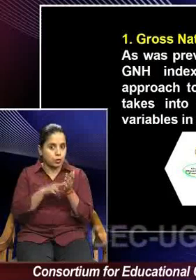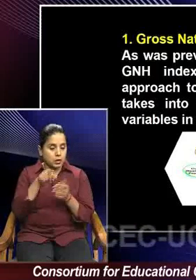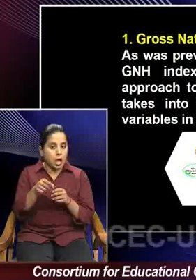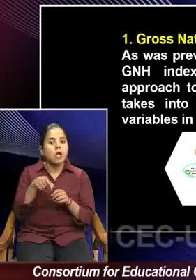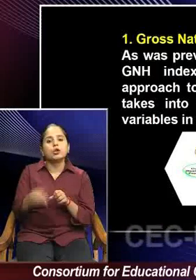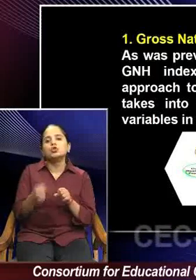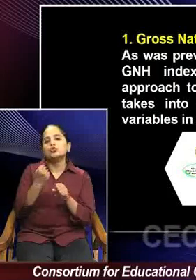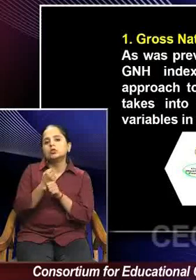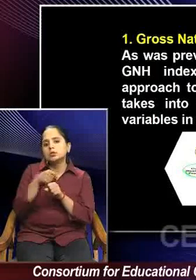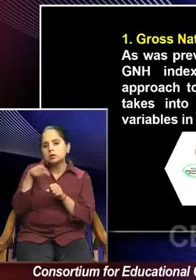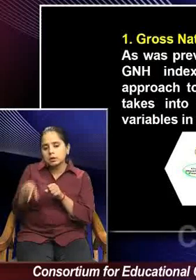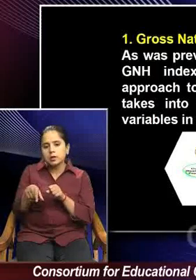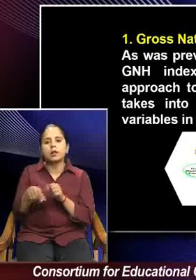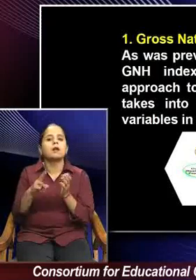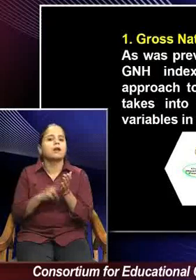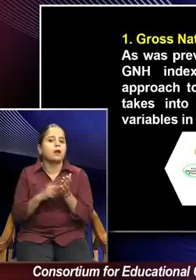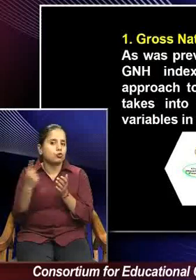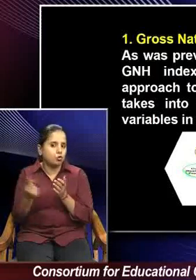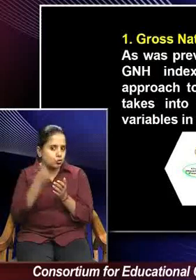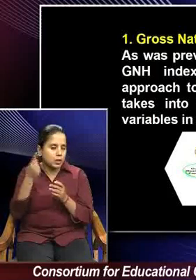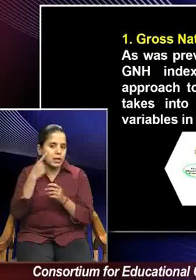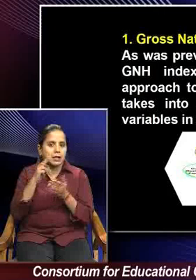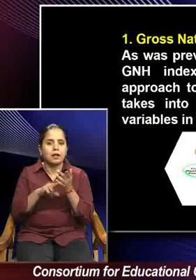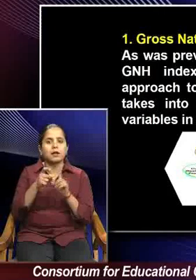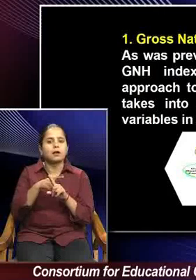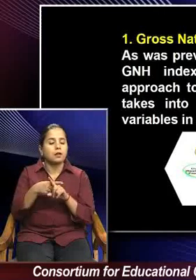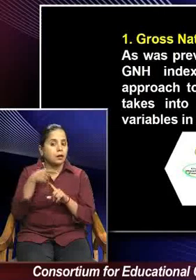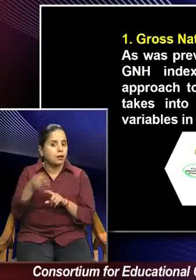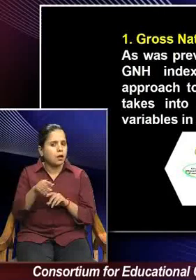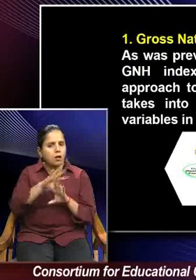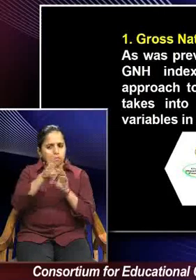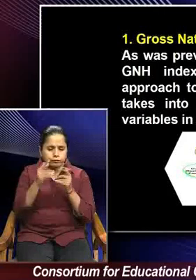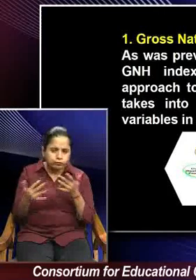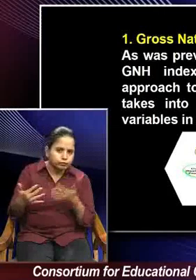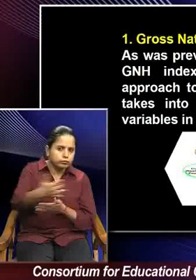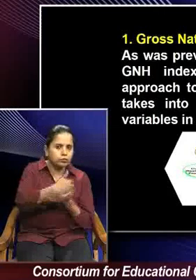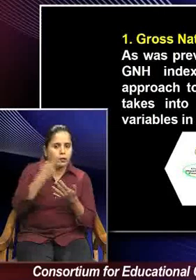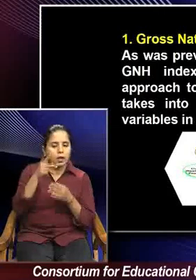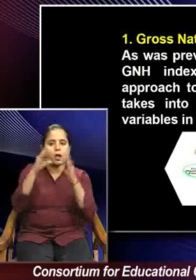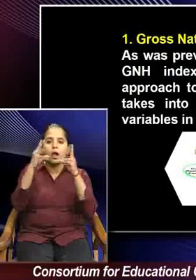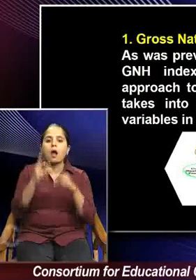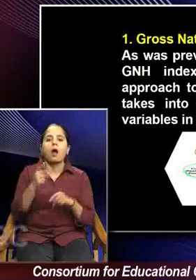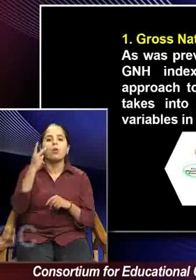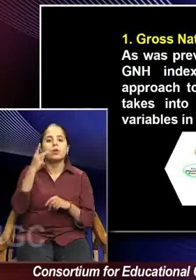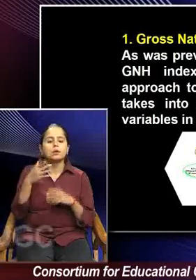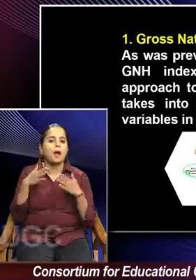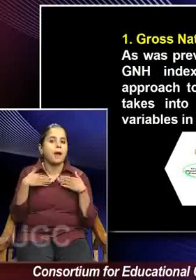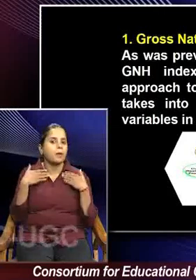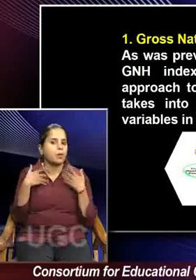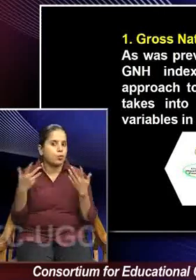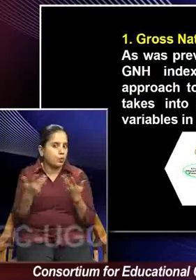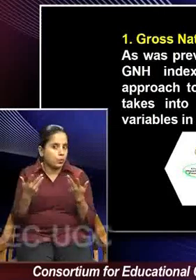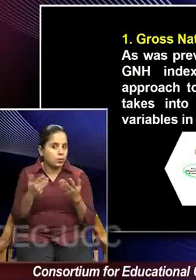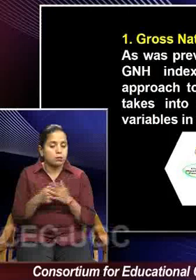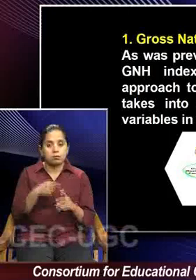National Index takes a comprehensive approach to measuring the happiness